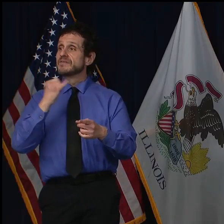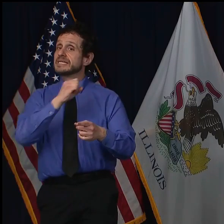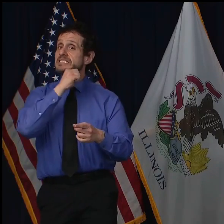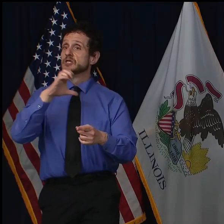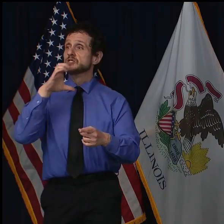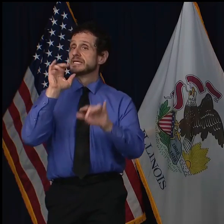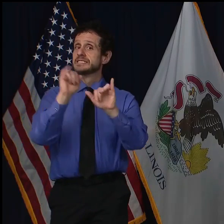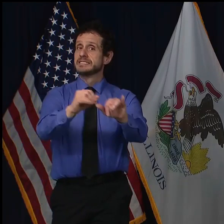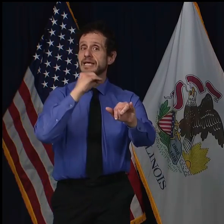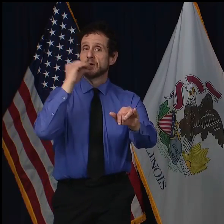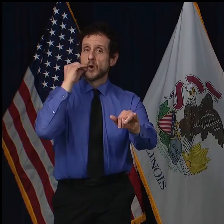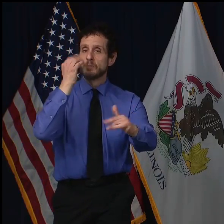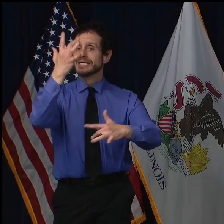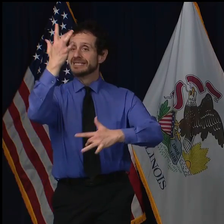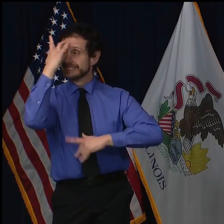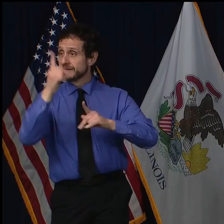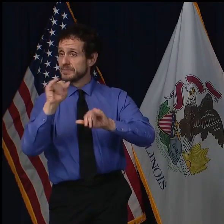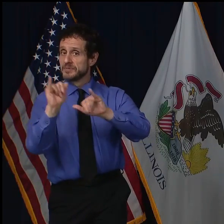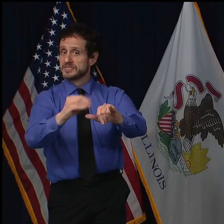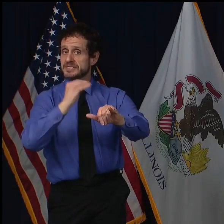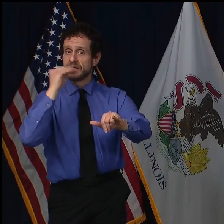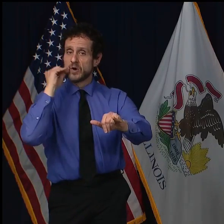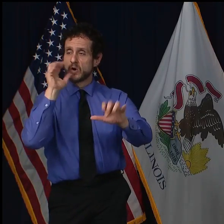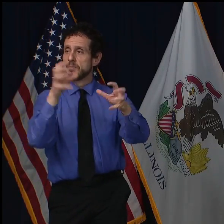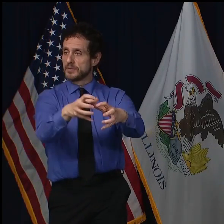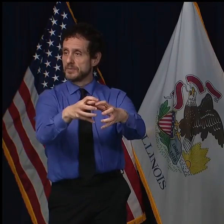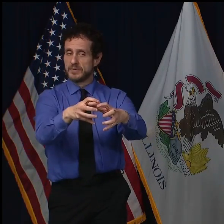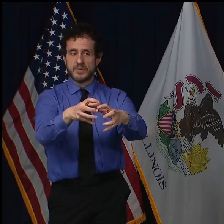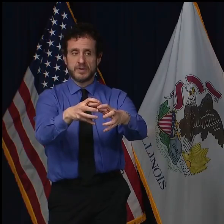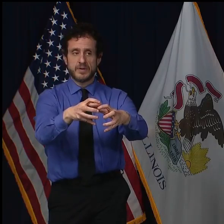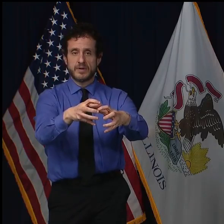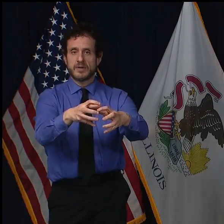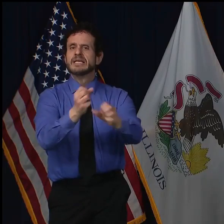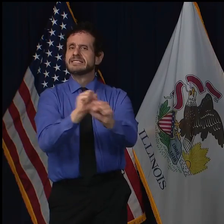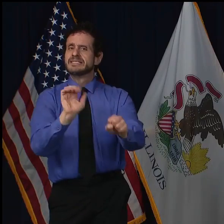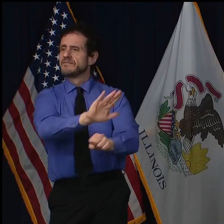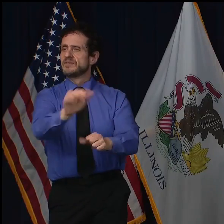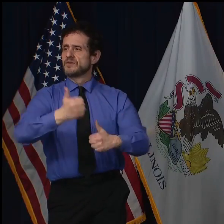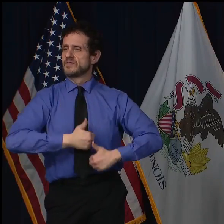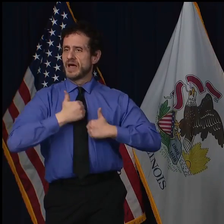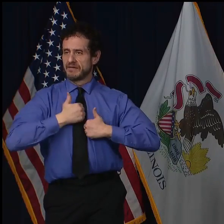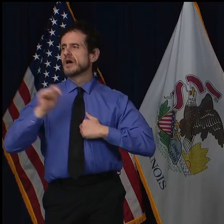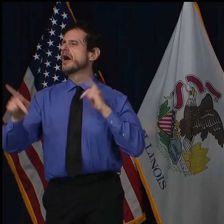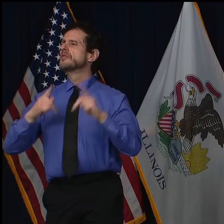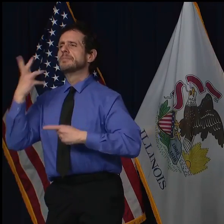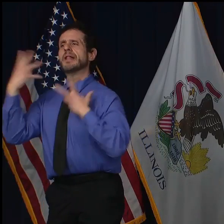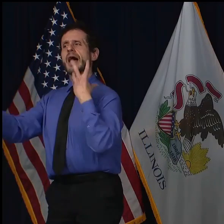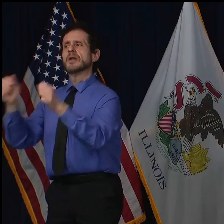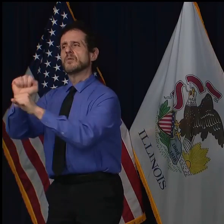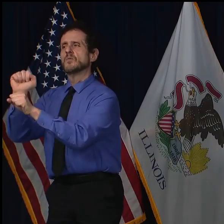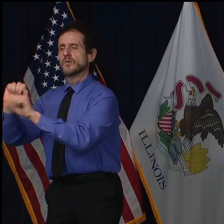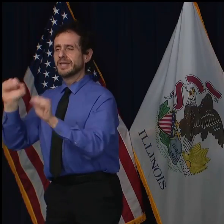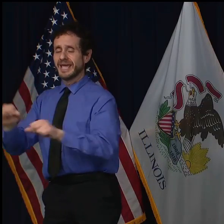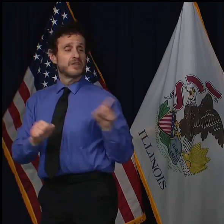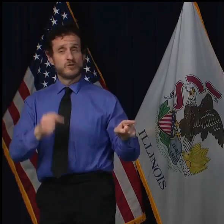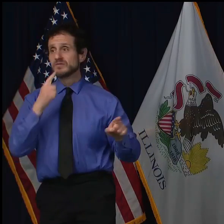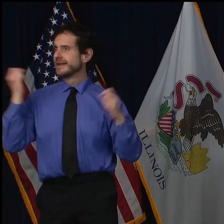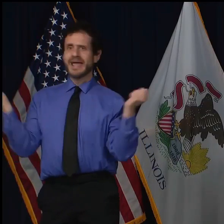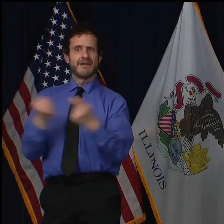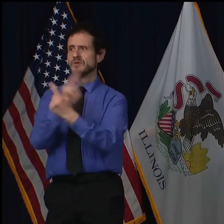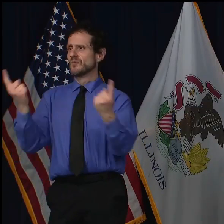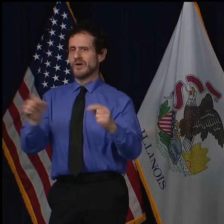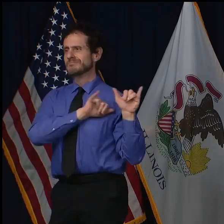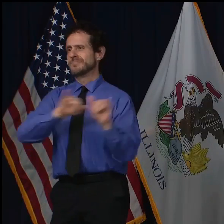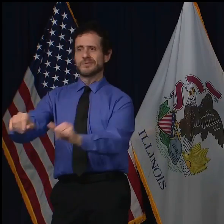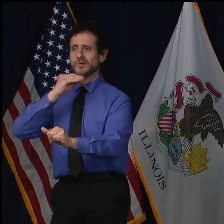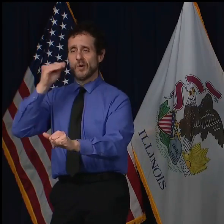with comorbidities only both saves more lives and does less economic damage than the approach you've taken of locking down everyone in the same manner.